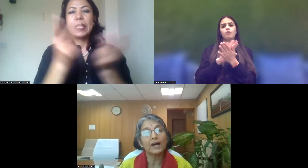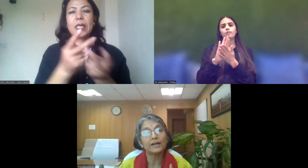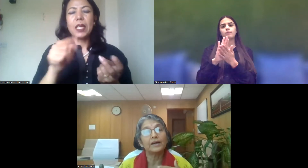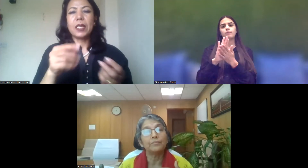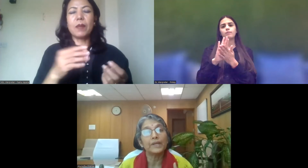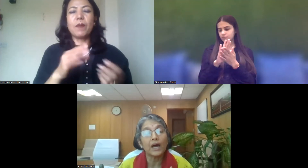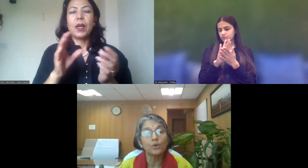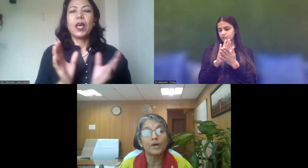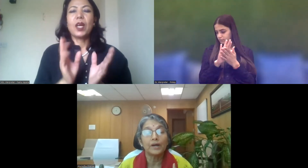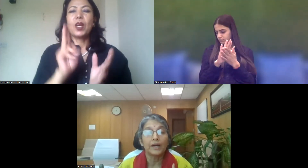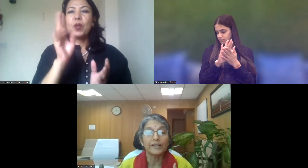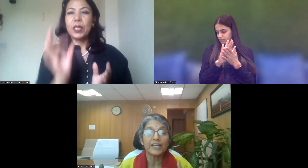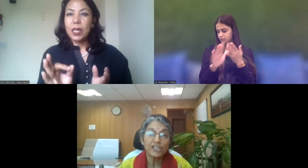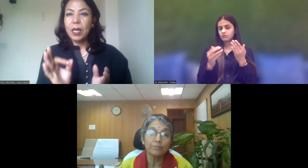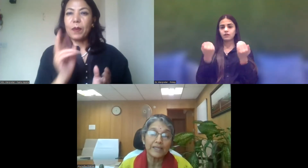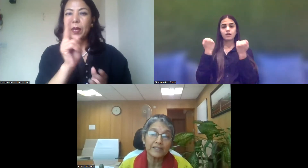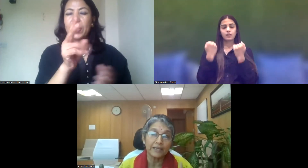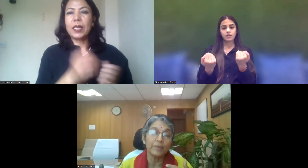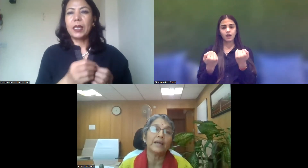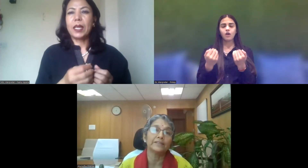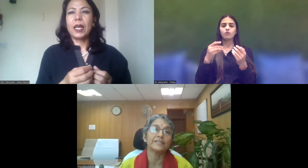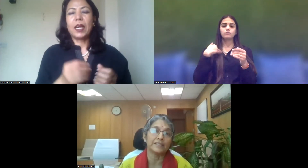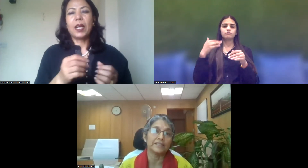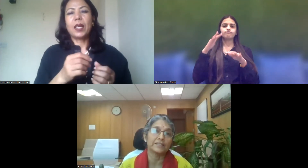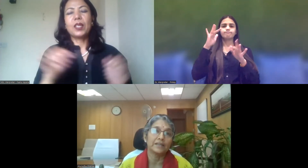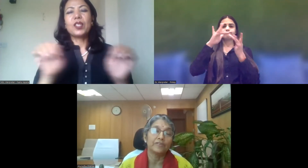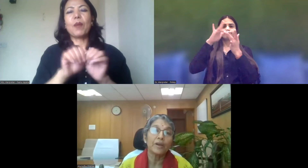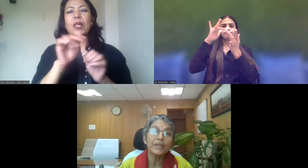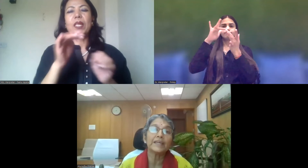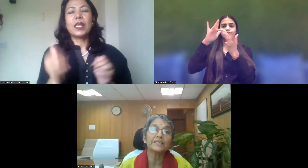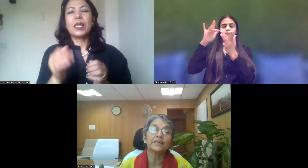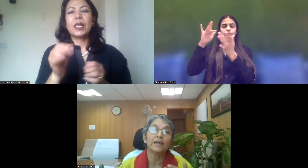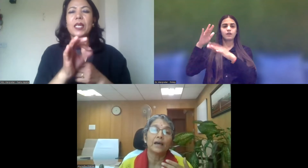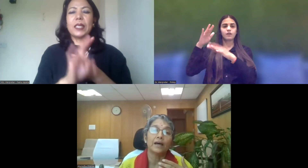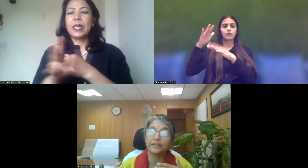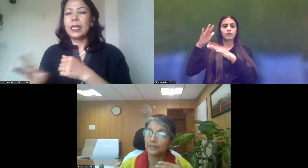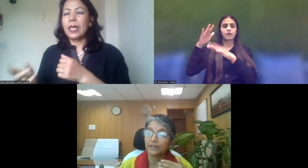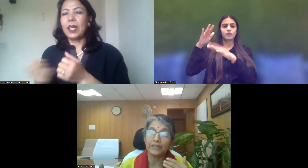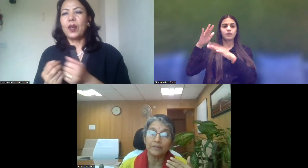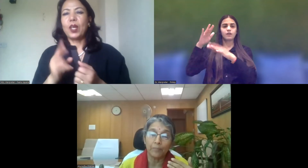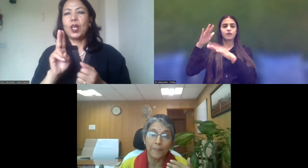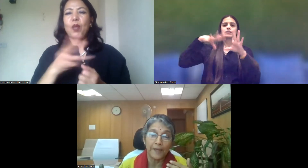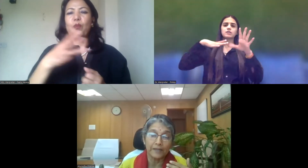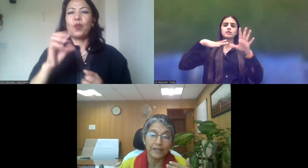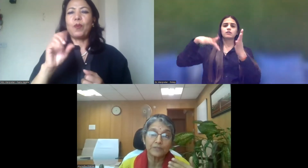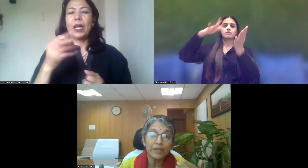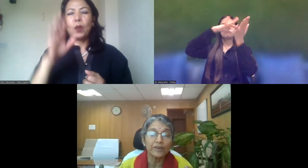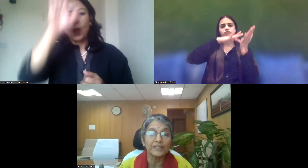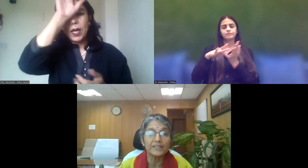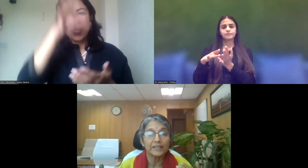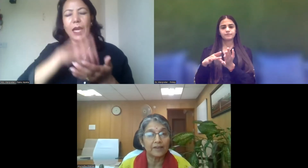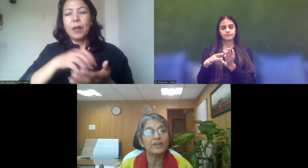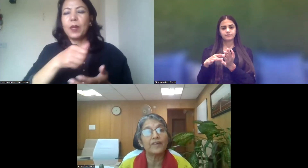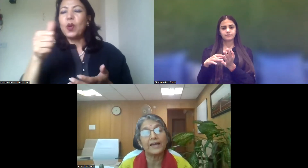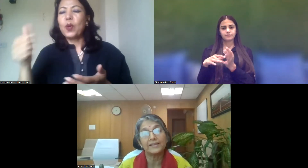we are now touching base in many other cities, replicating the